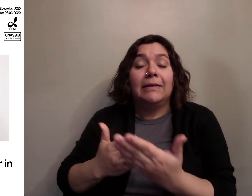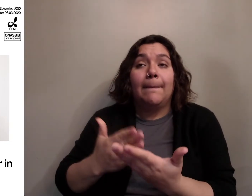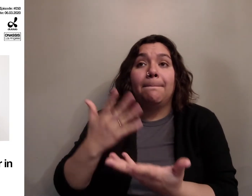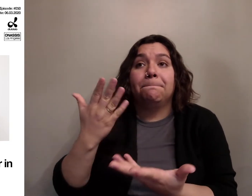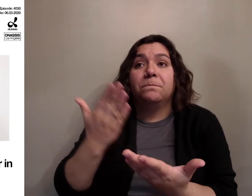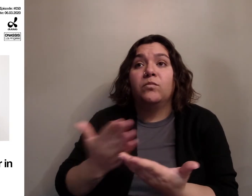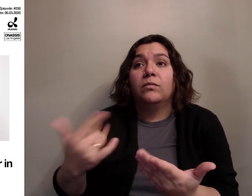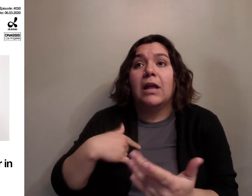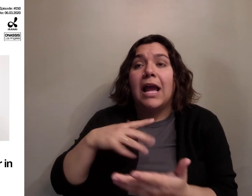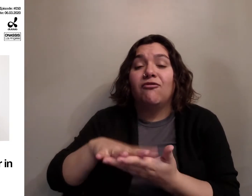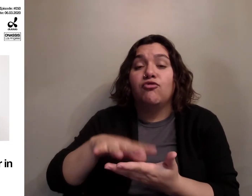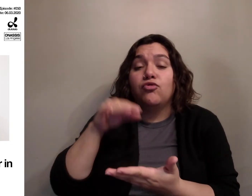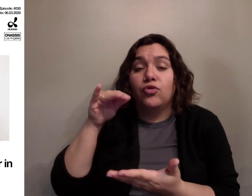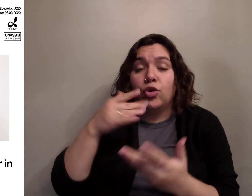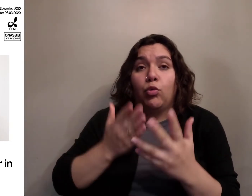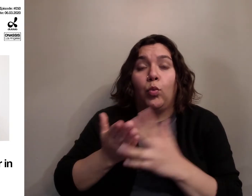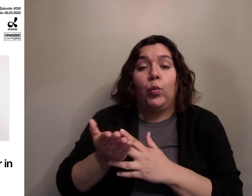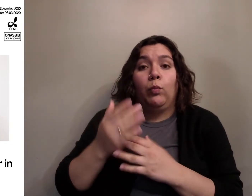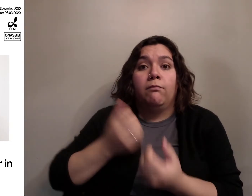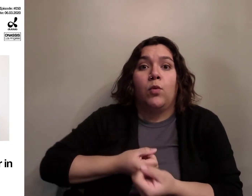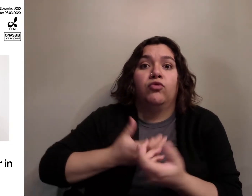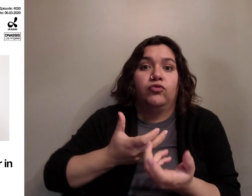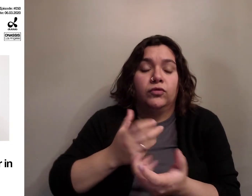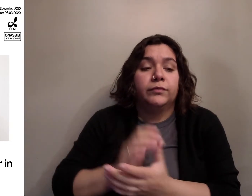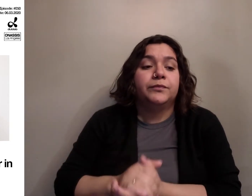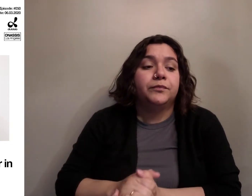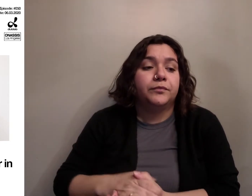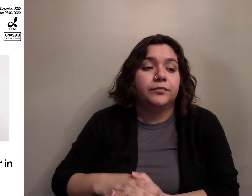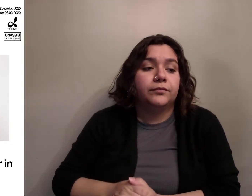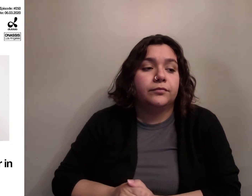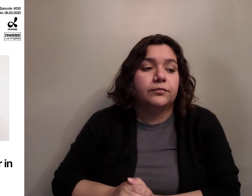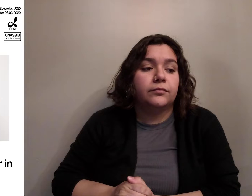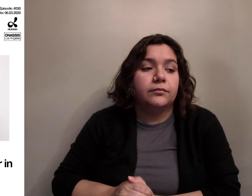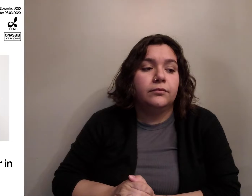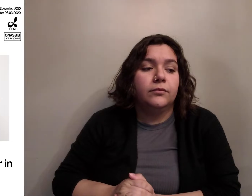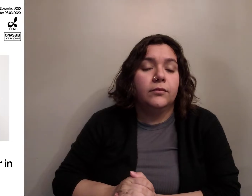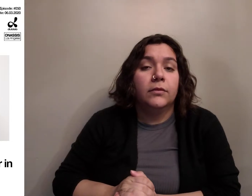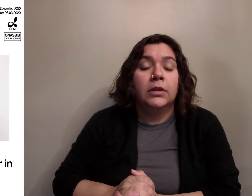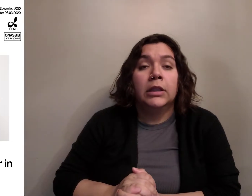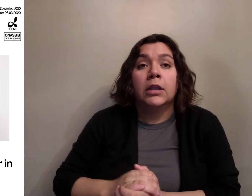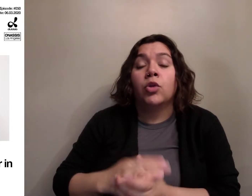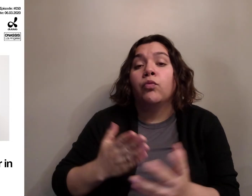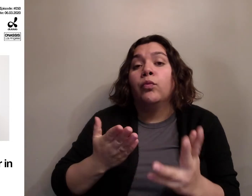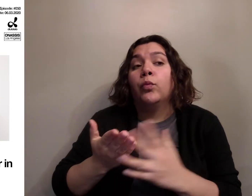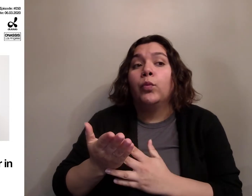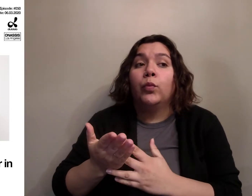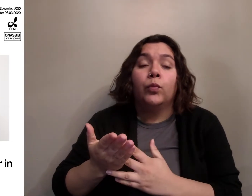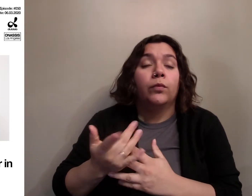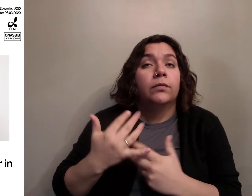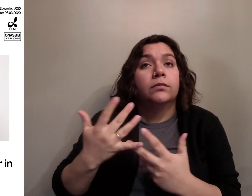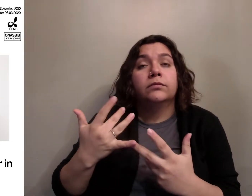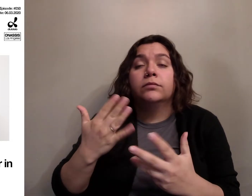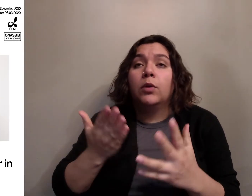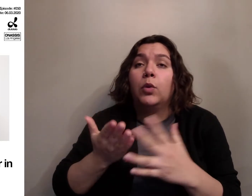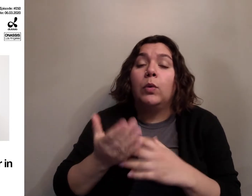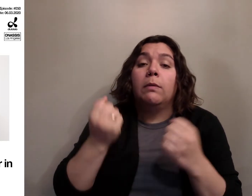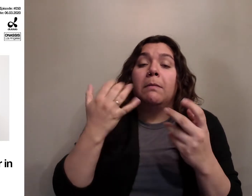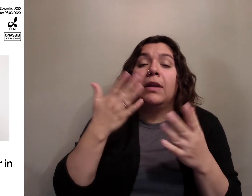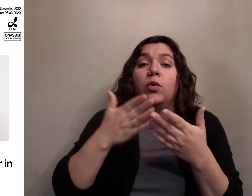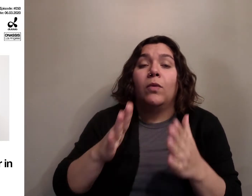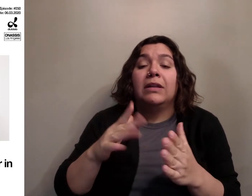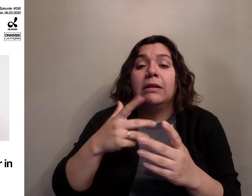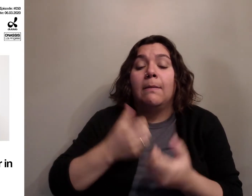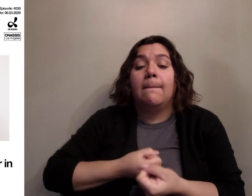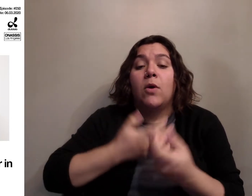I think some of the things that I learned through poetry is